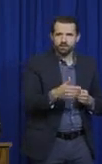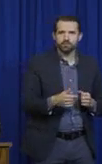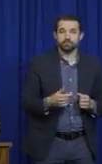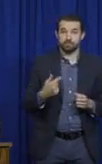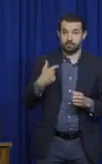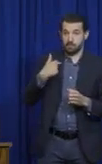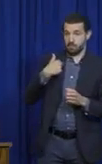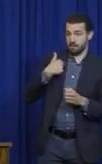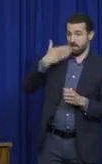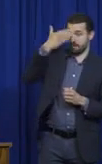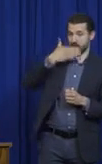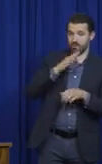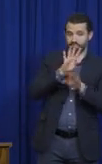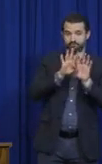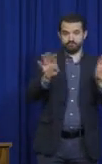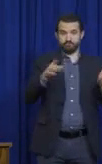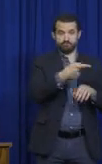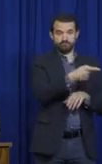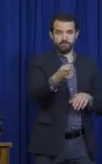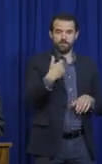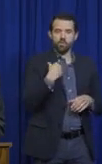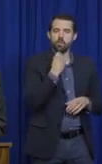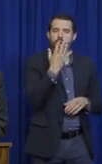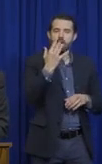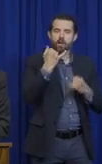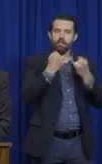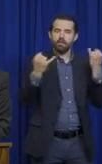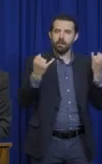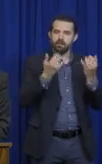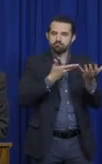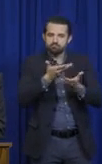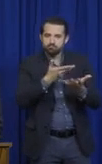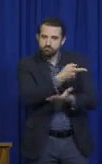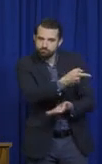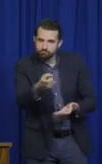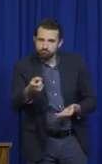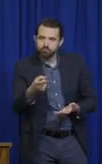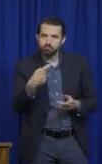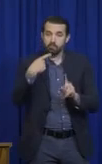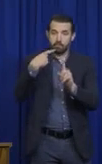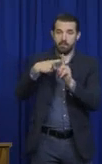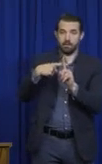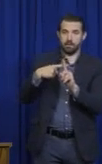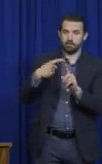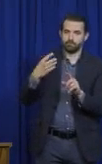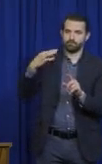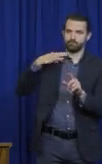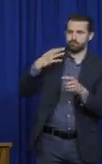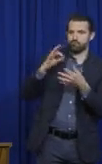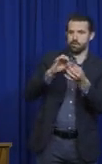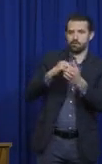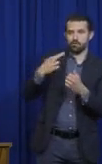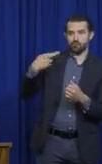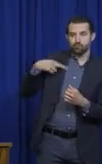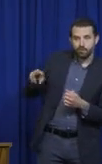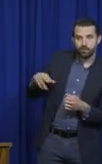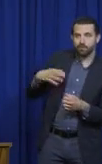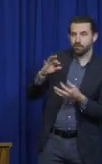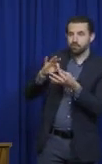a week and a half ago. I'd like to now provide an update today on our spiritual care response